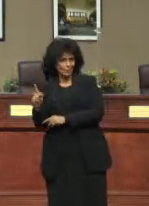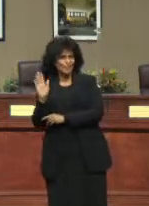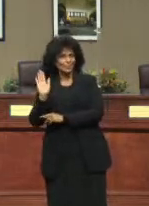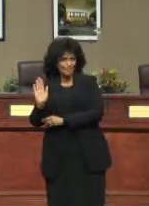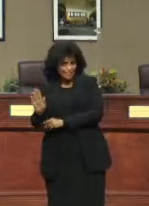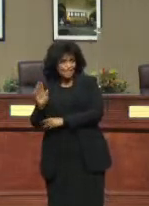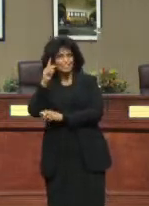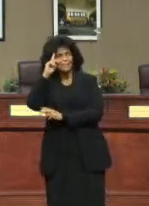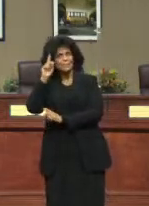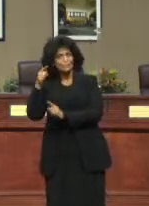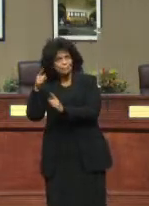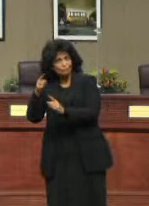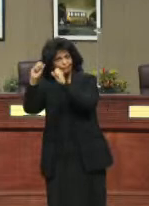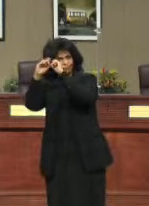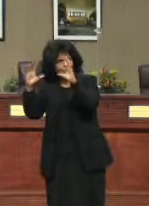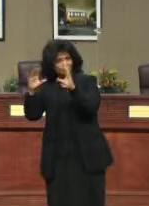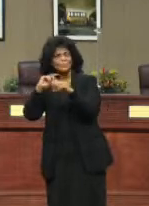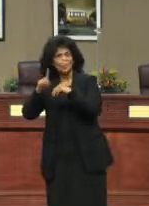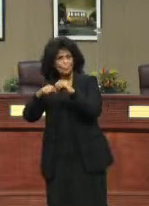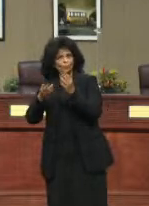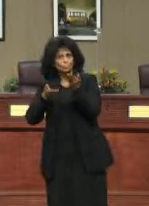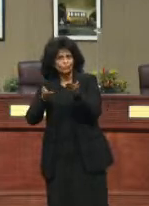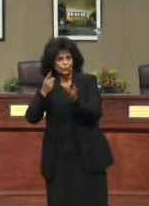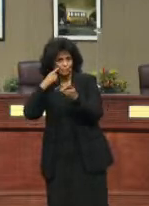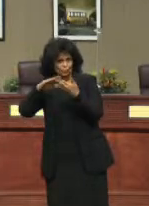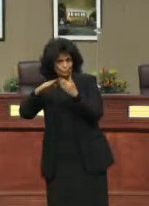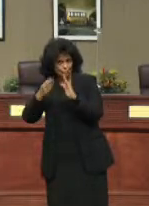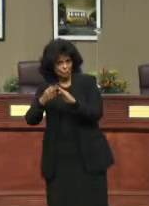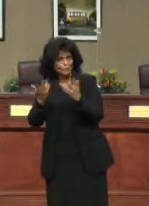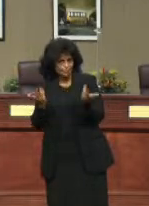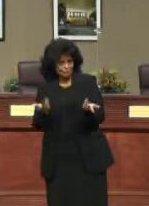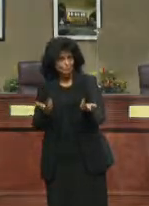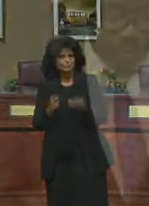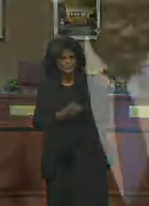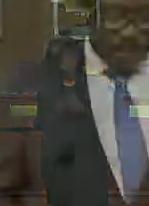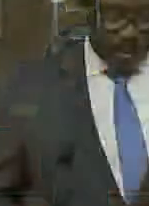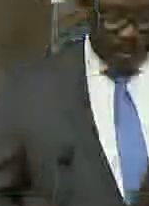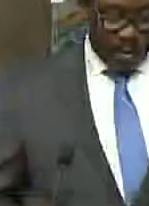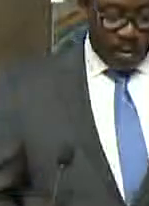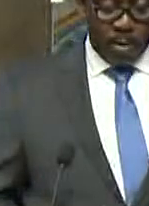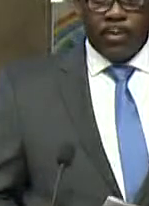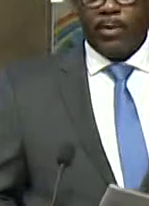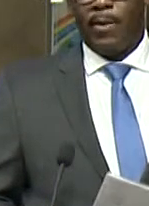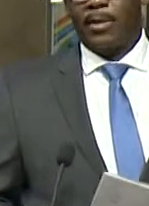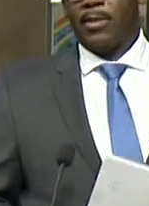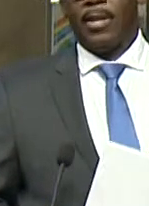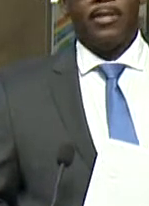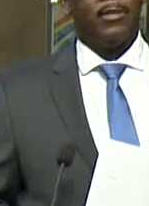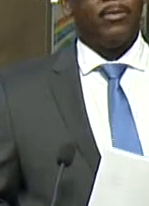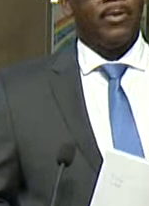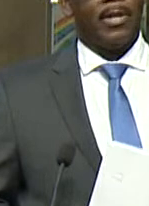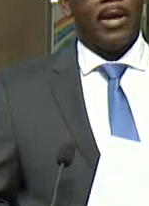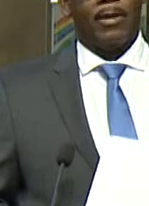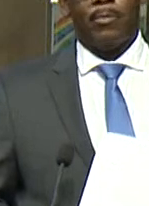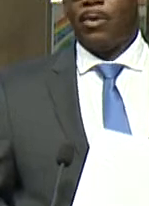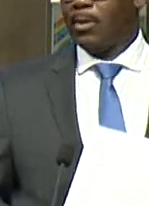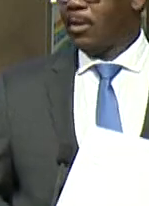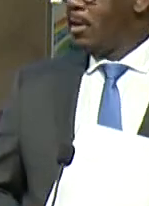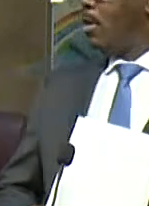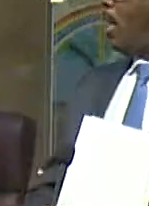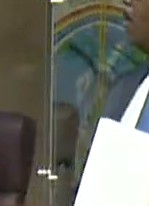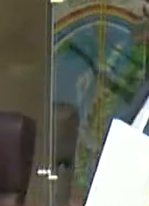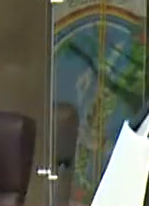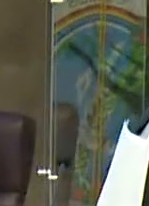within our community. I want to talk a little bit about what's been going on with the vaccinations within our